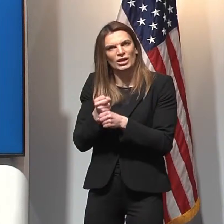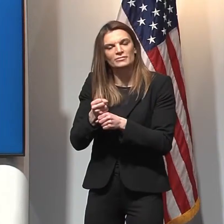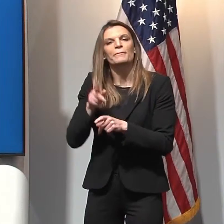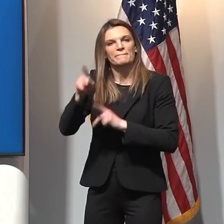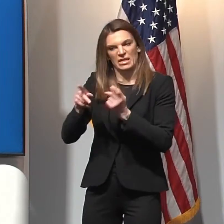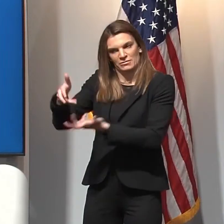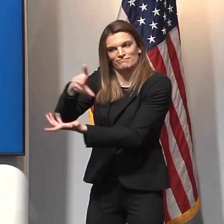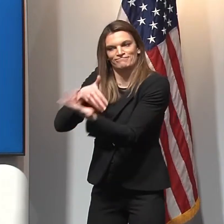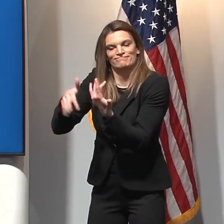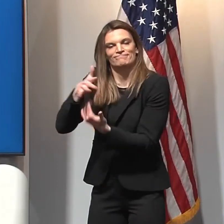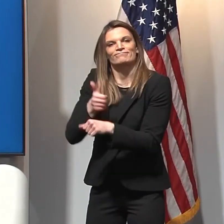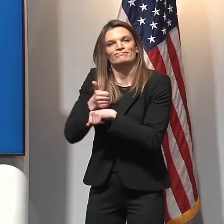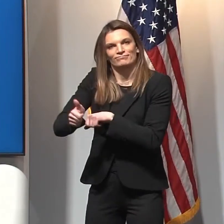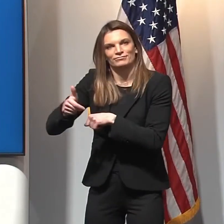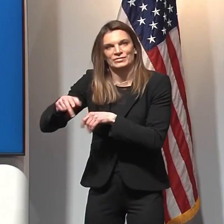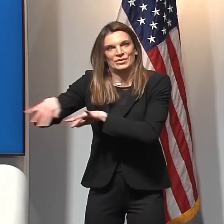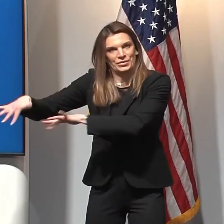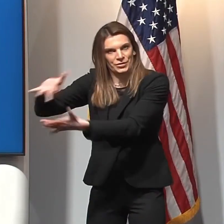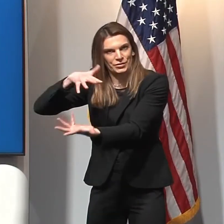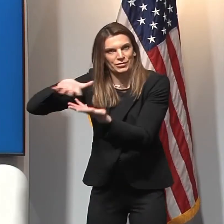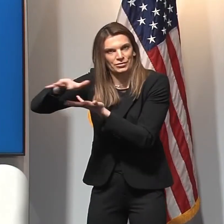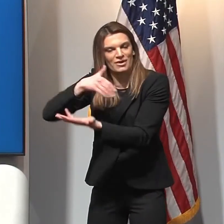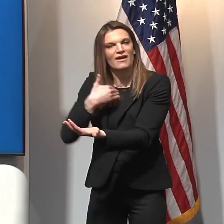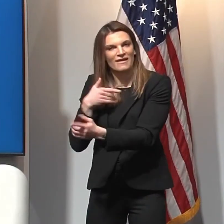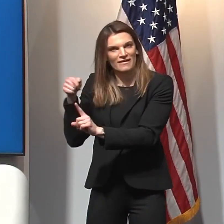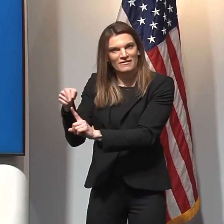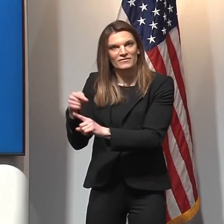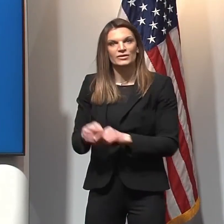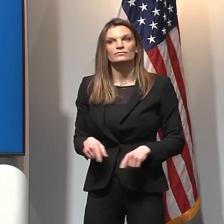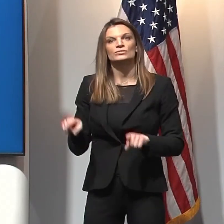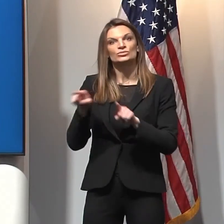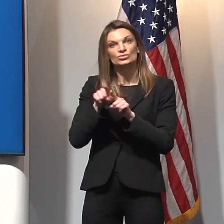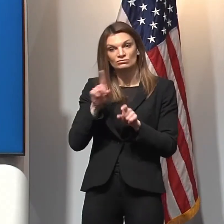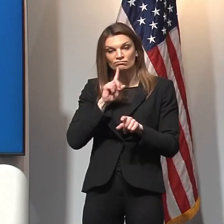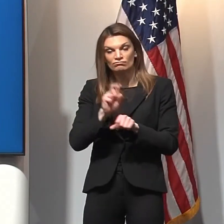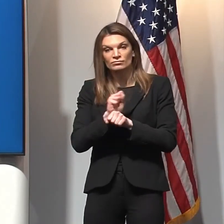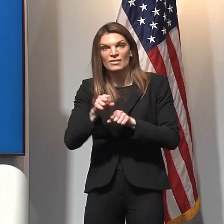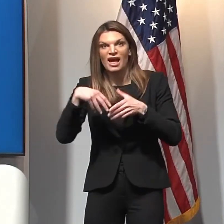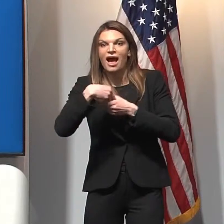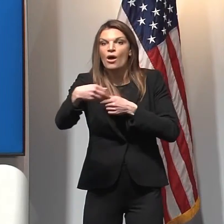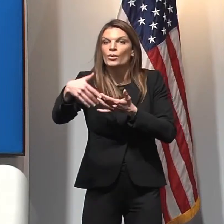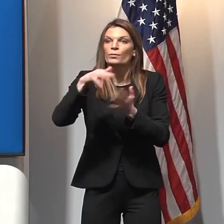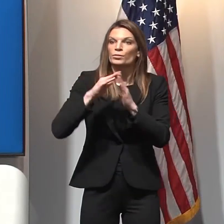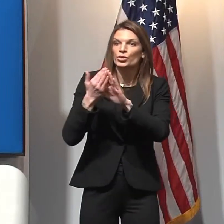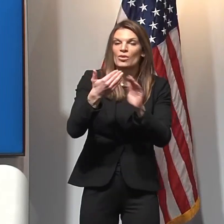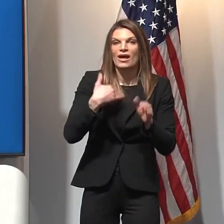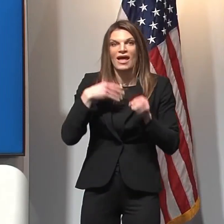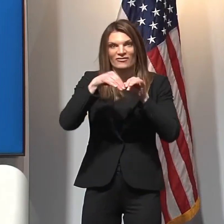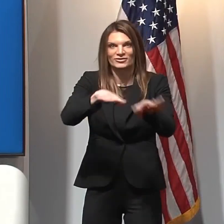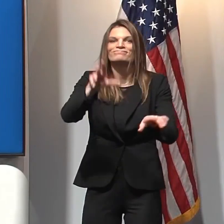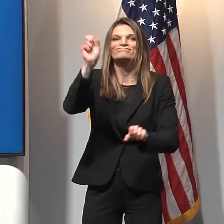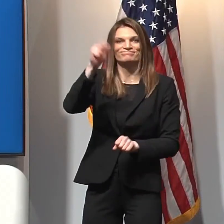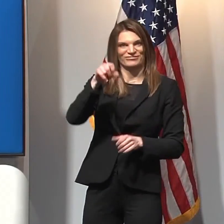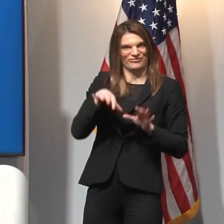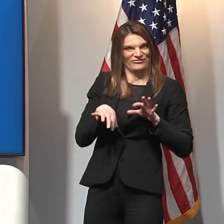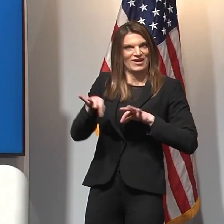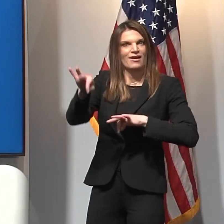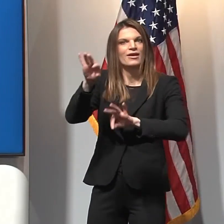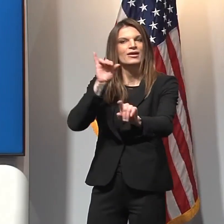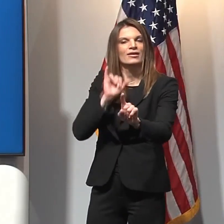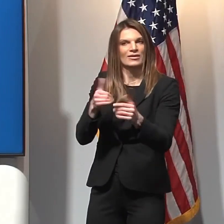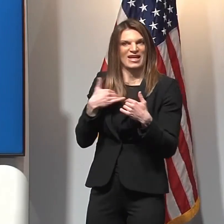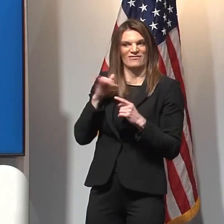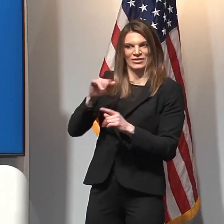settings. But we also know that the variant is spreading in the community. So the bottom line is that we all have